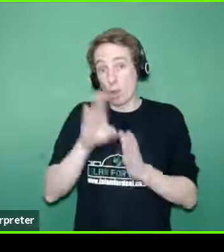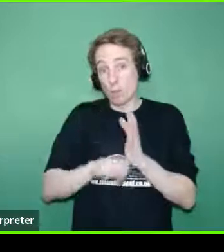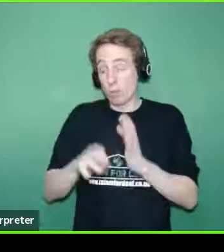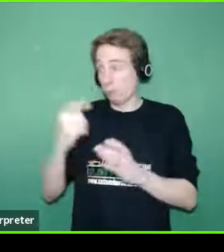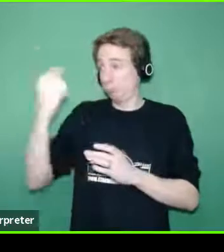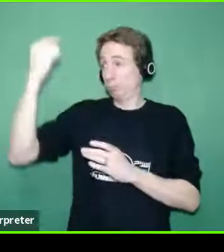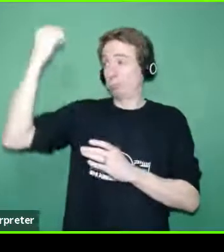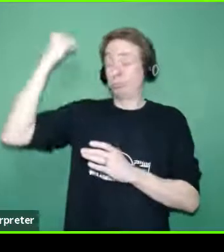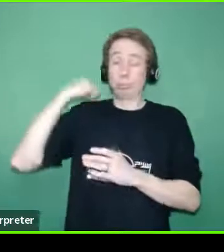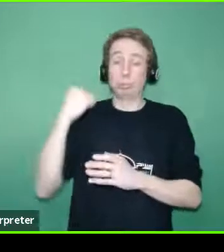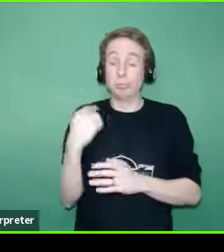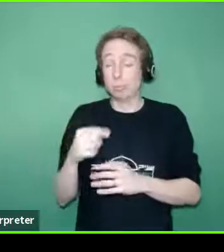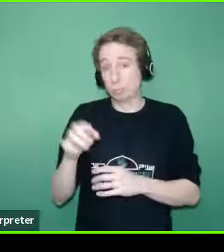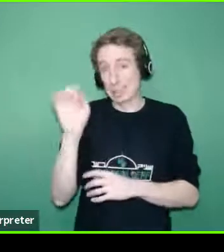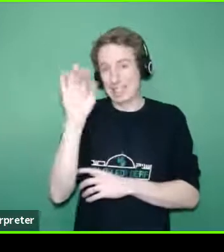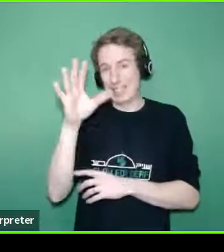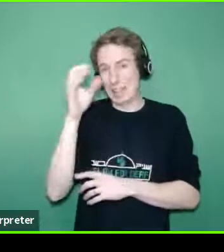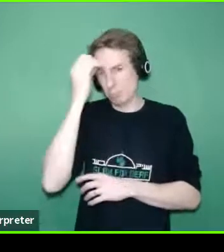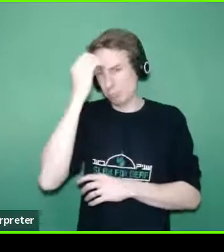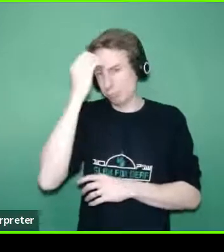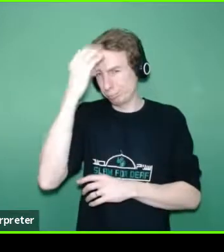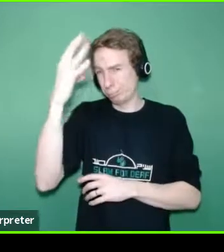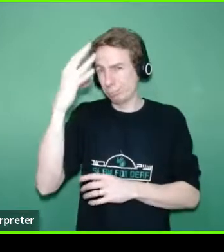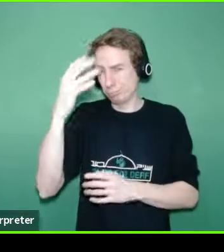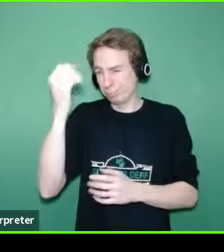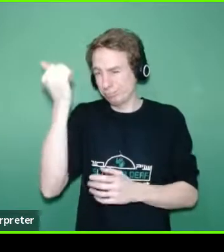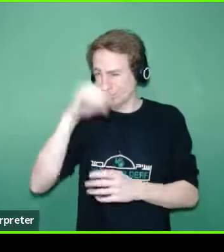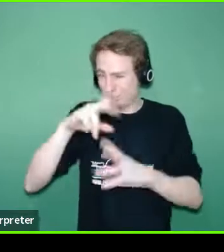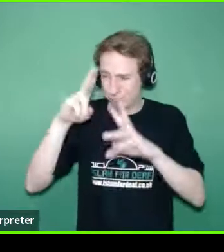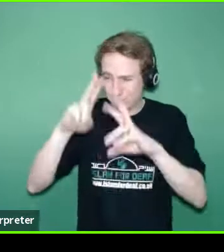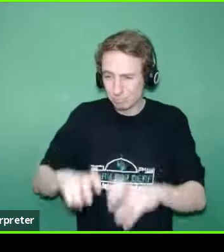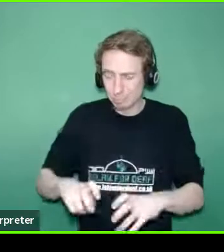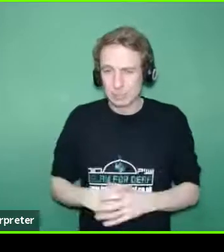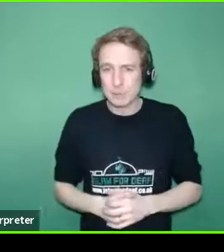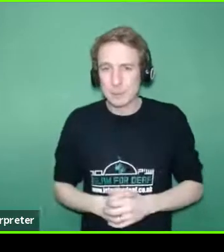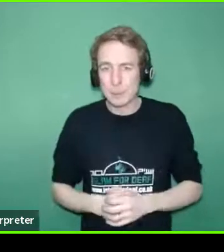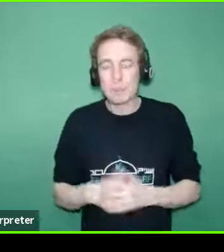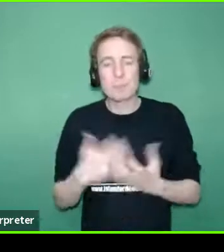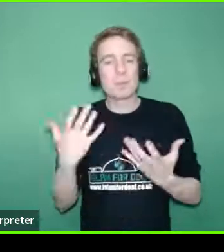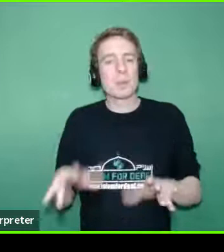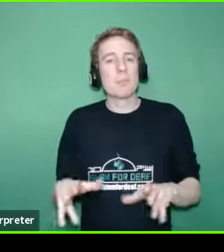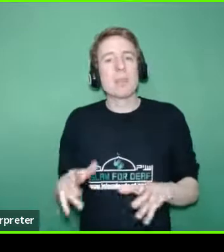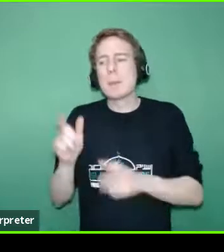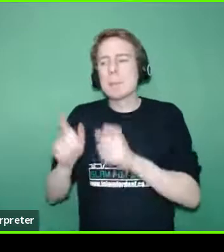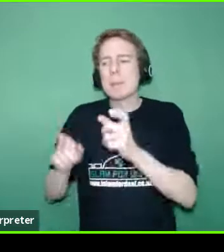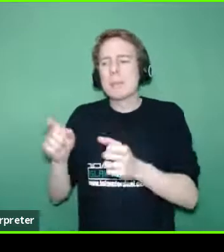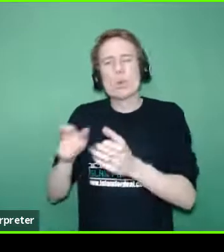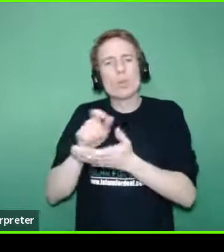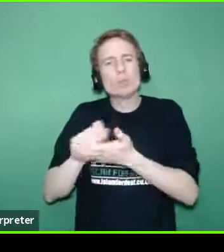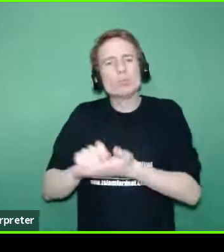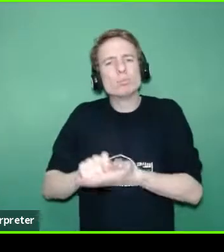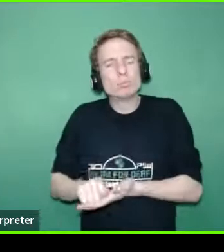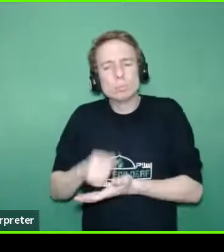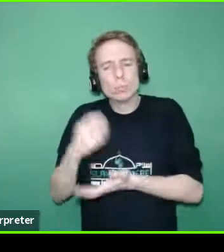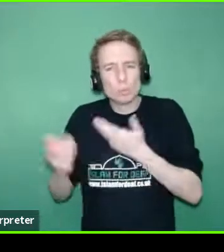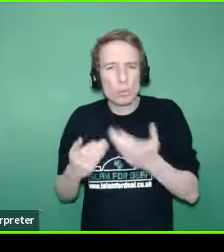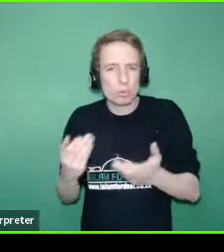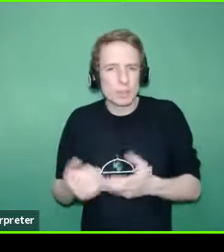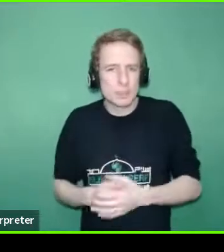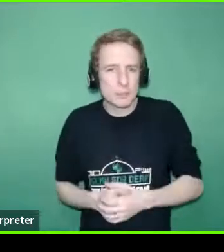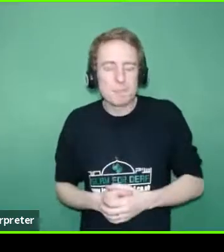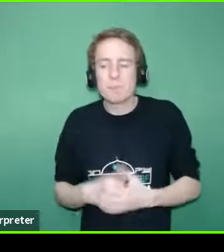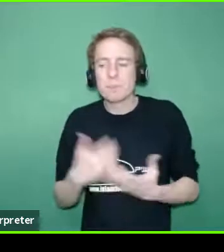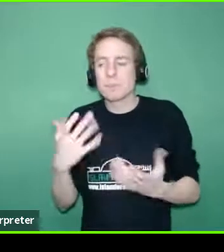Islam, it was mentioned to him by some of the people who narrated stories. It was said to him